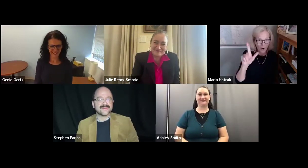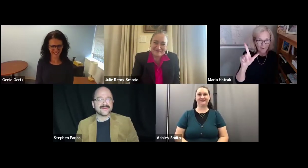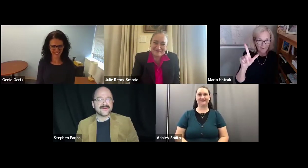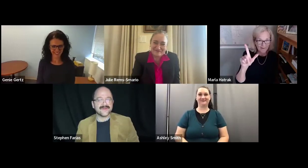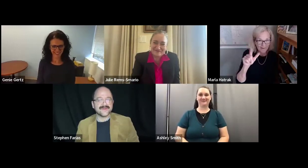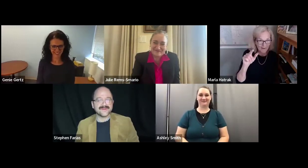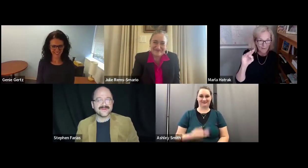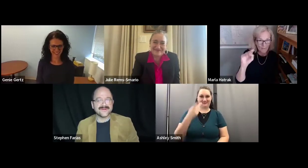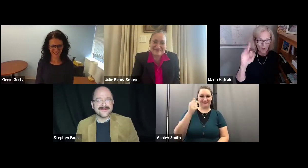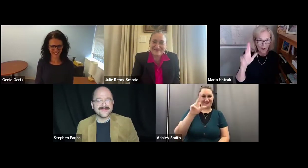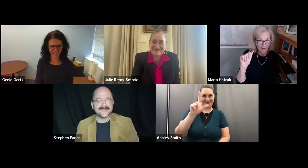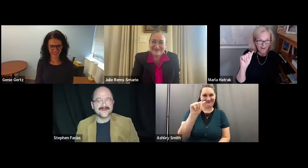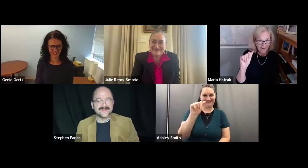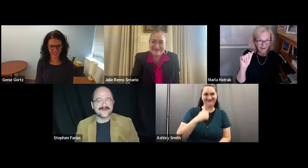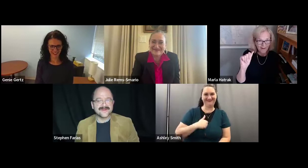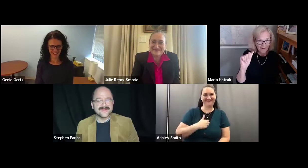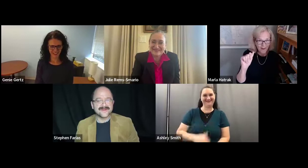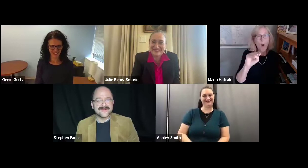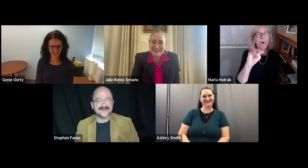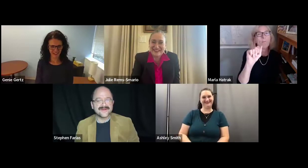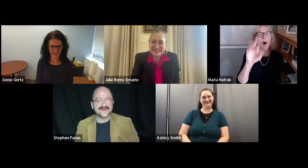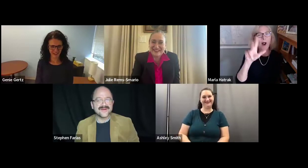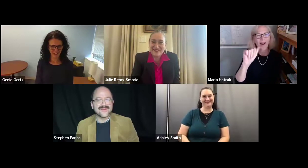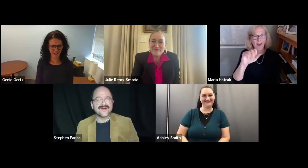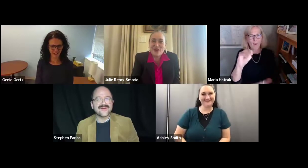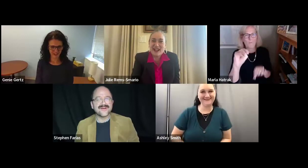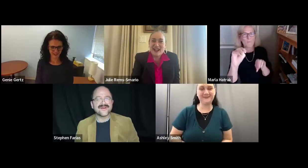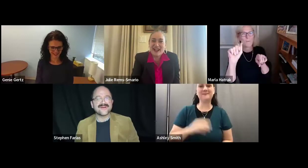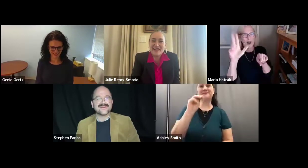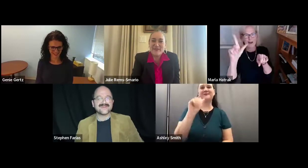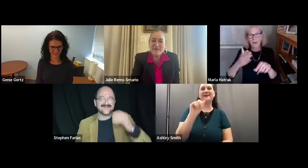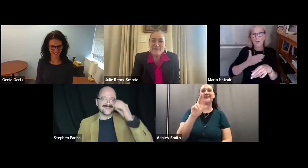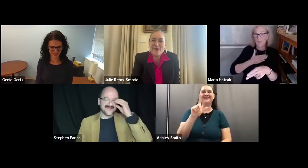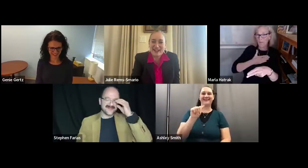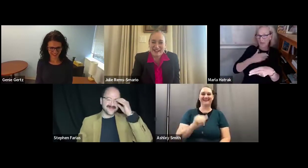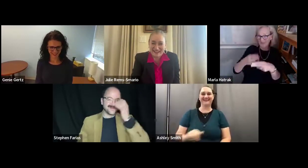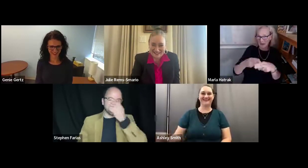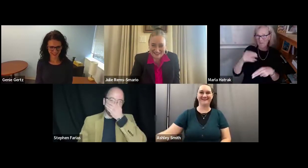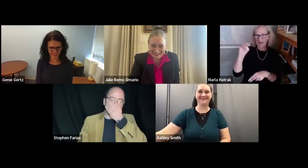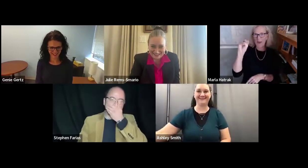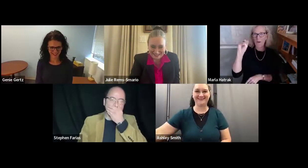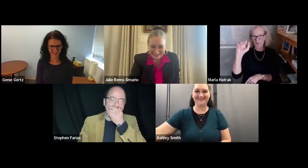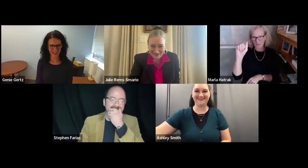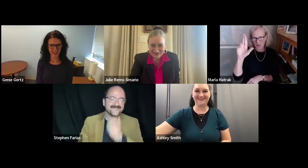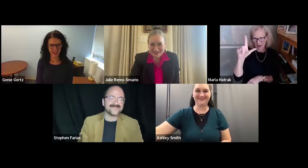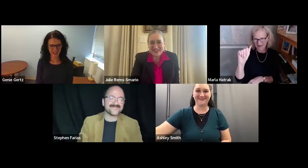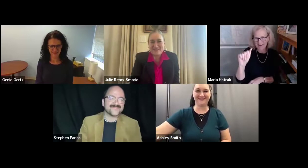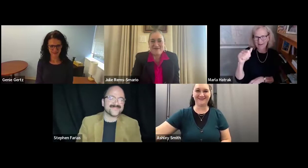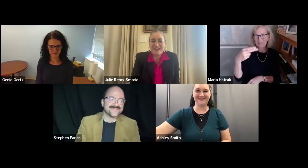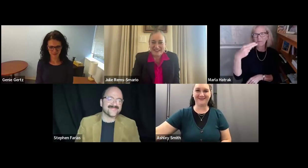Marla? Oh, Marla? Mol? Oh, Marla. Yes, it's Marla. Thank